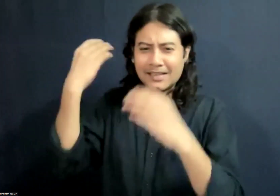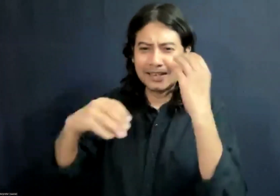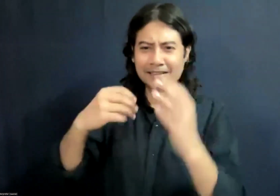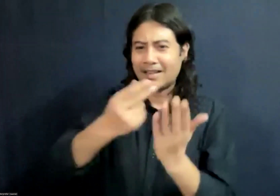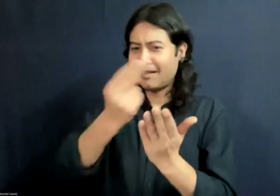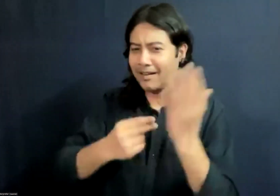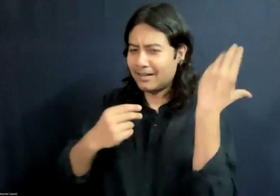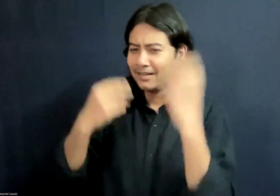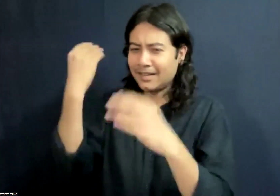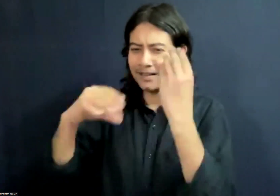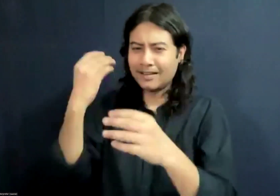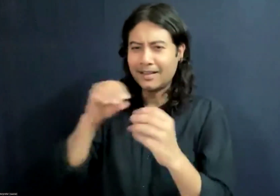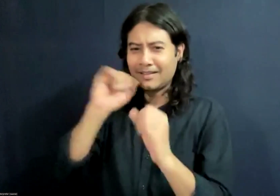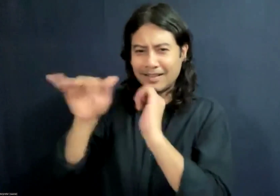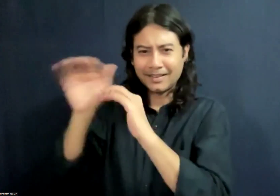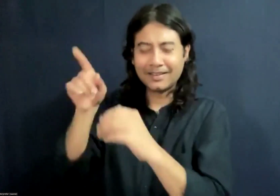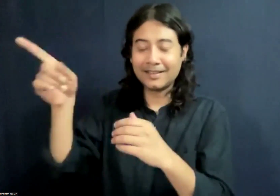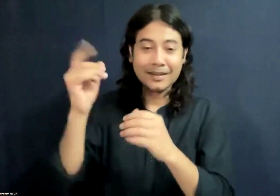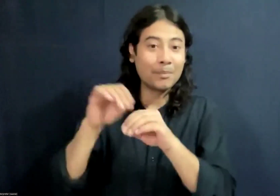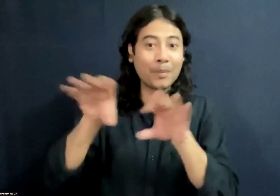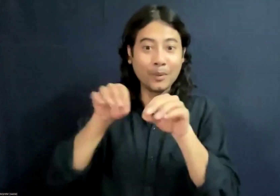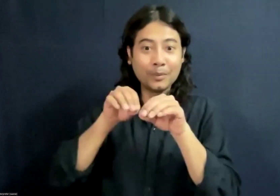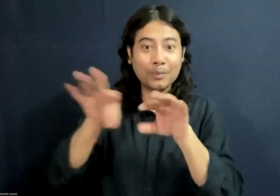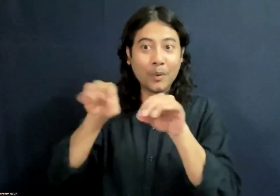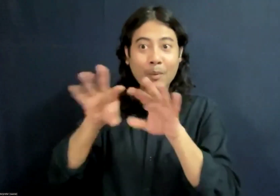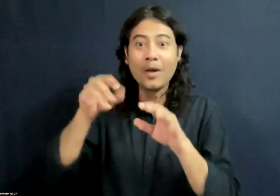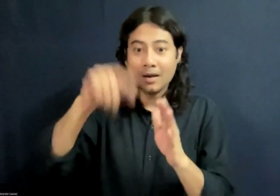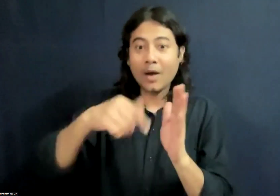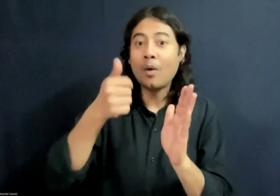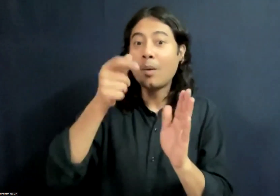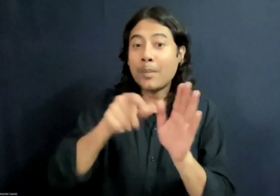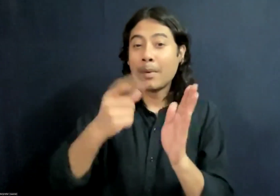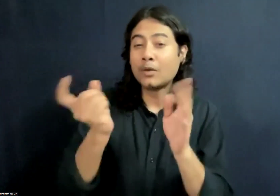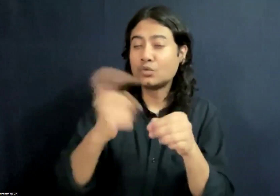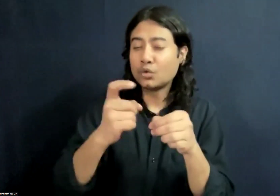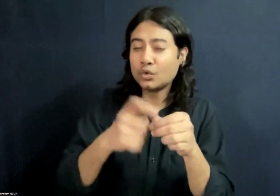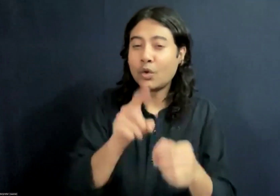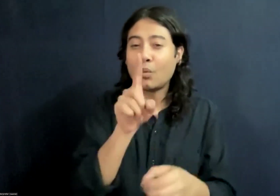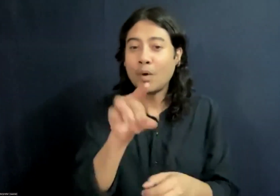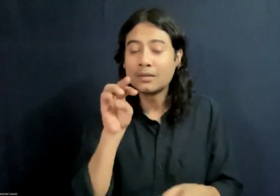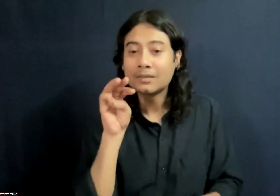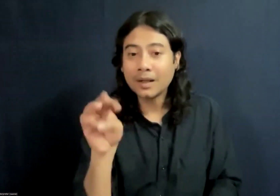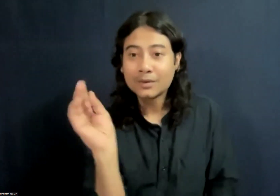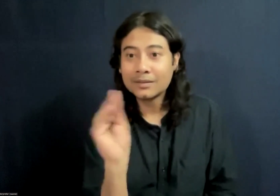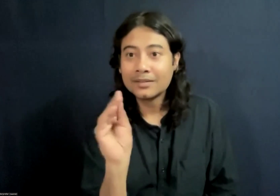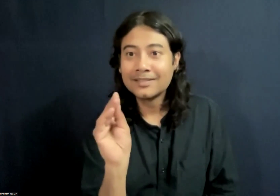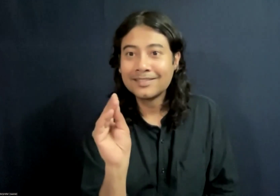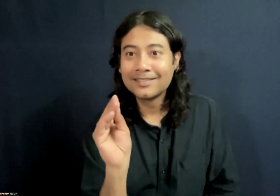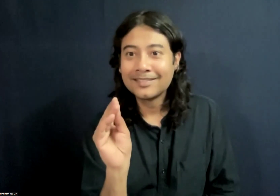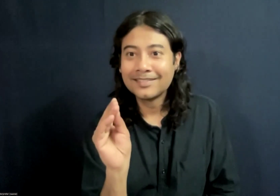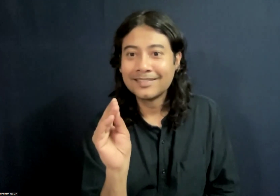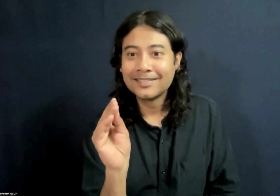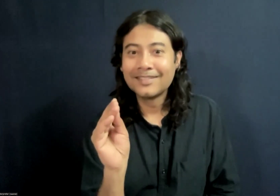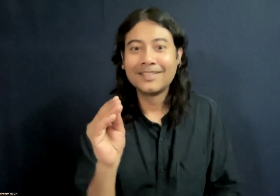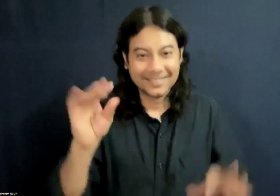So very, very wonderful. Put a round of applause, a big Hare Krishna to all of you who have